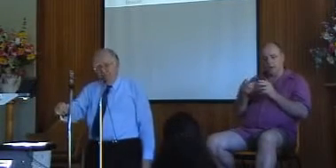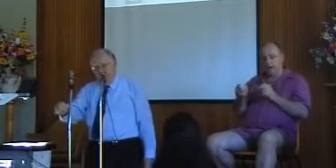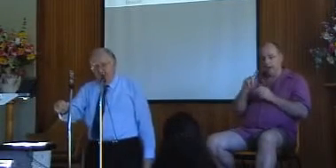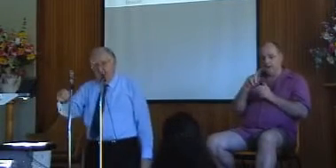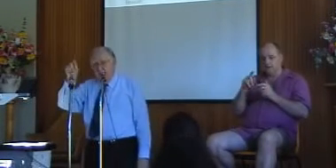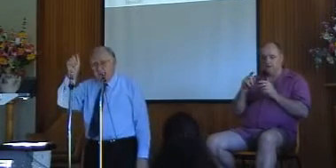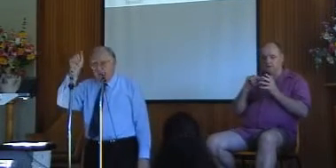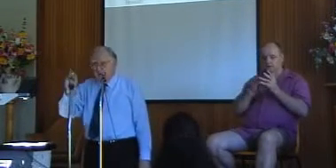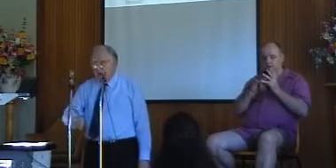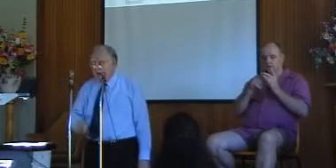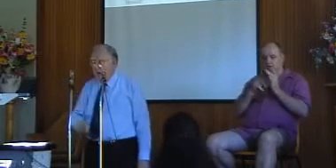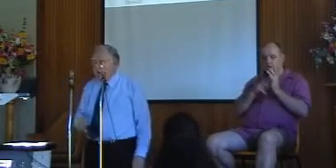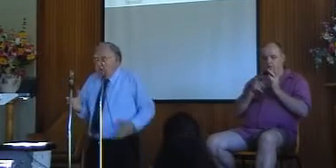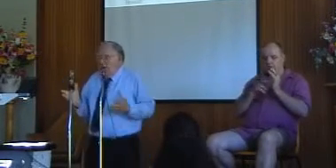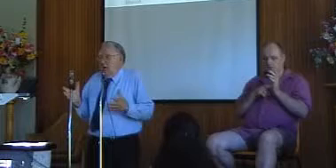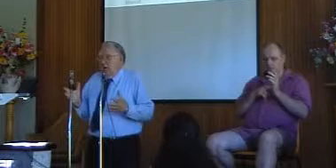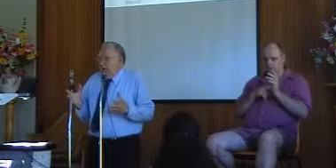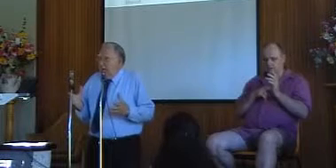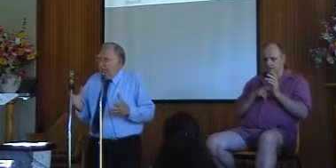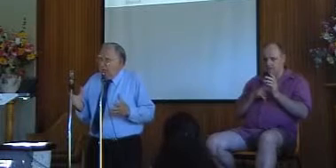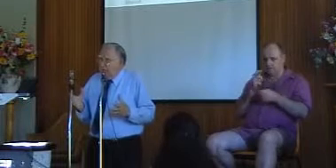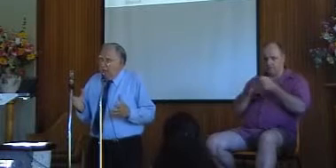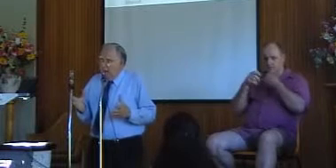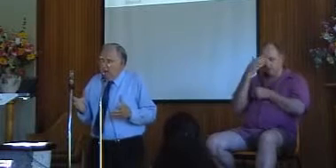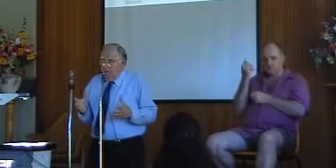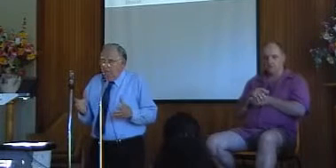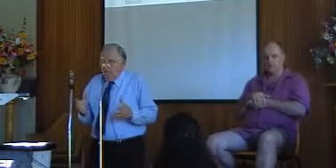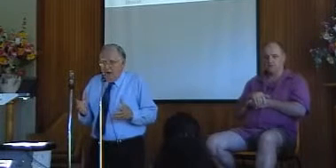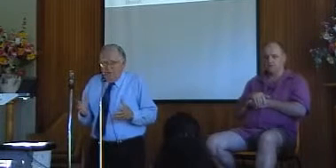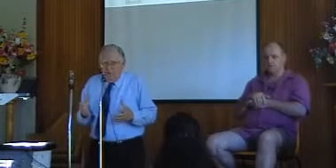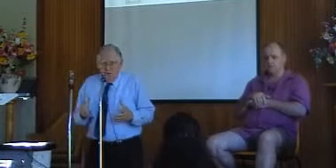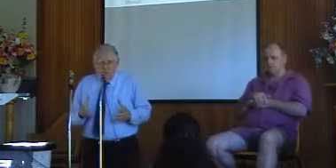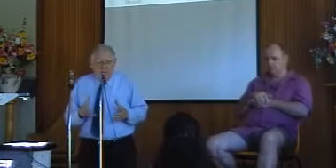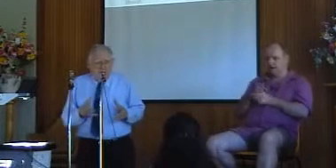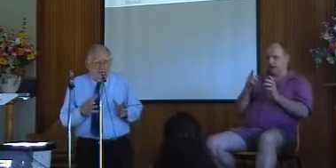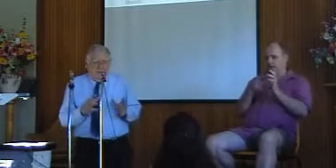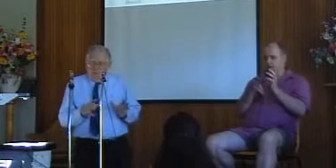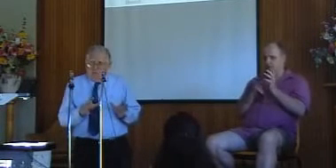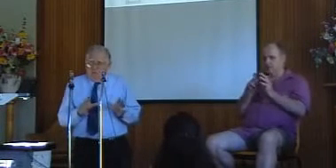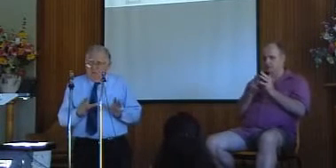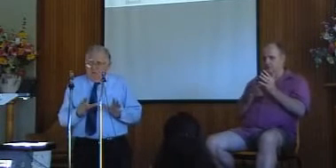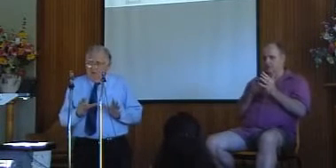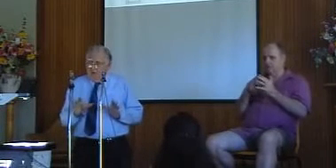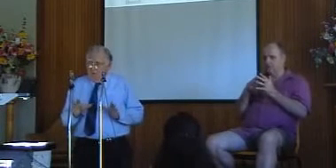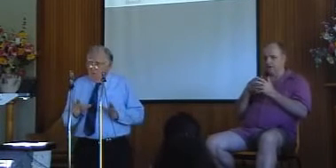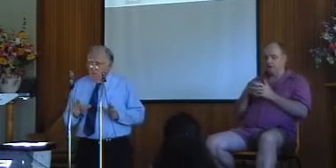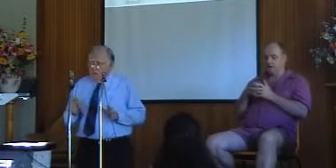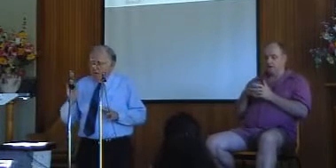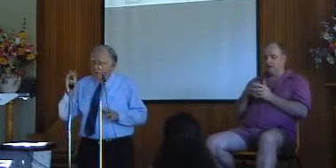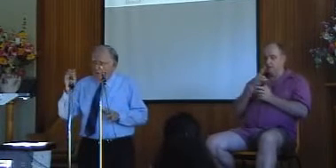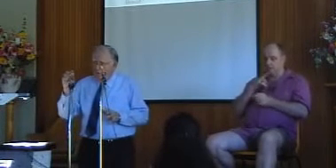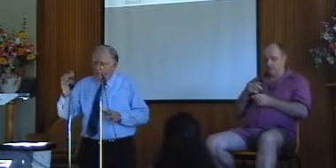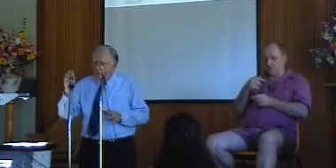have found the Messiah? That's pretty powerful stuff. If you had been a fly on the